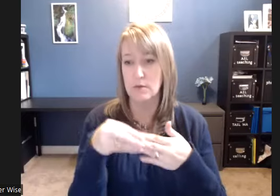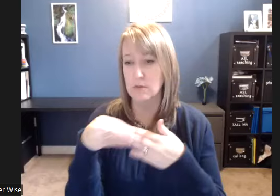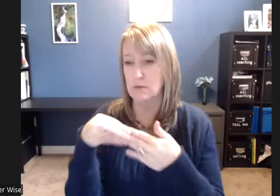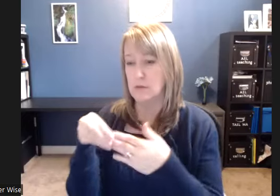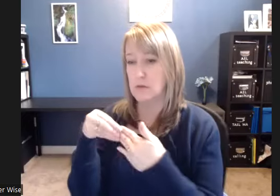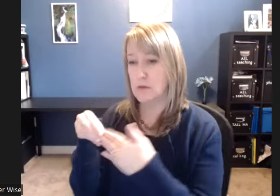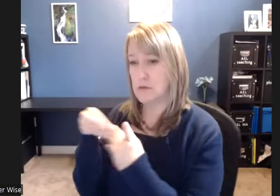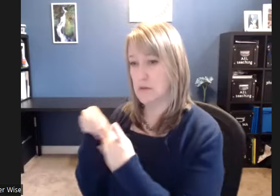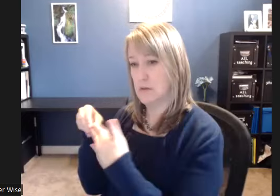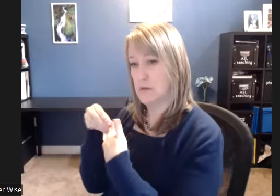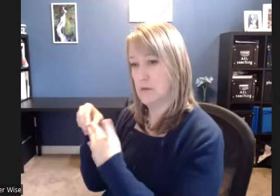flexible,